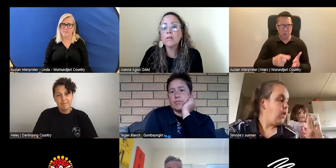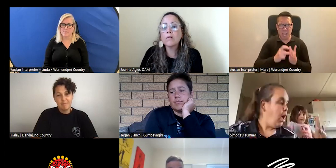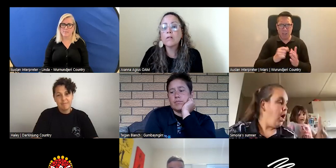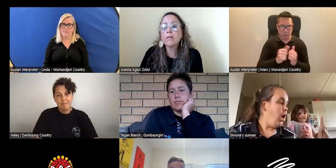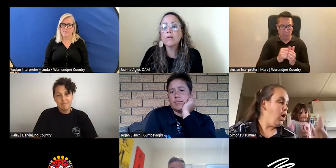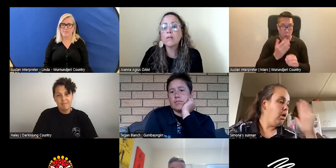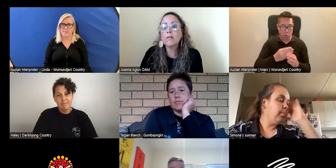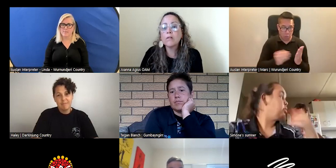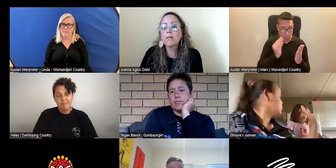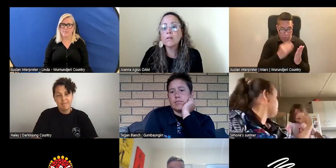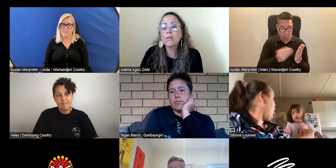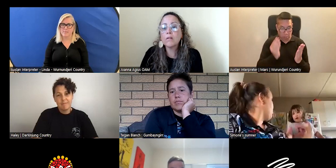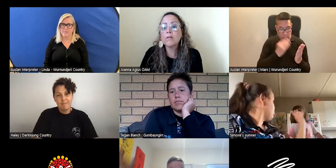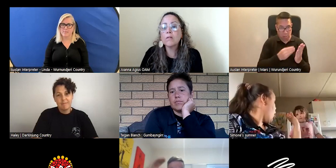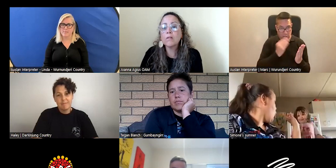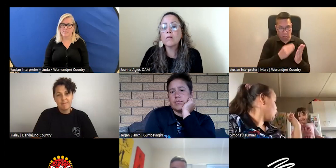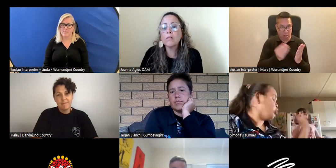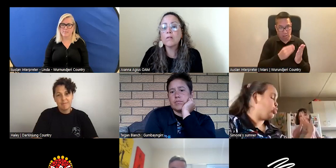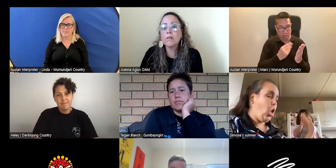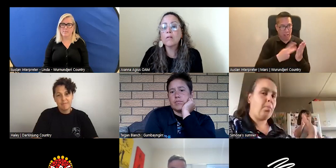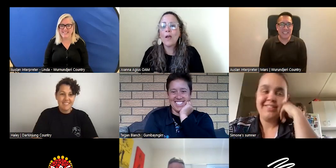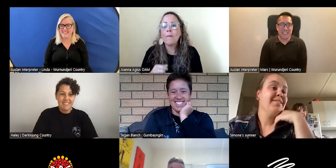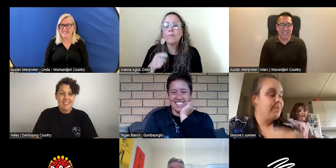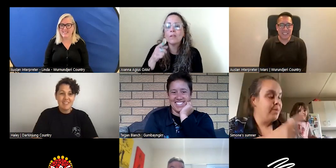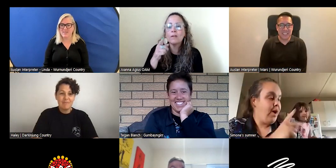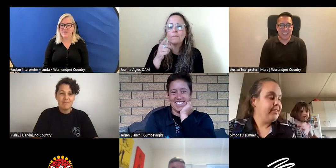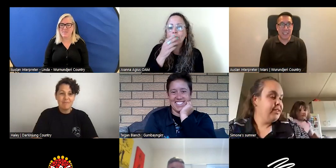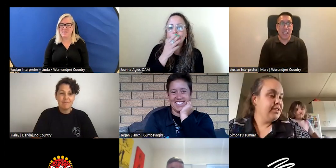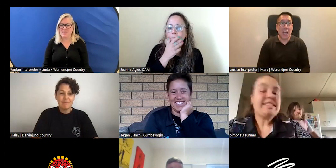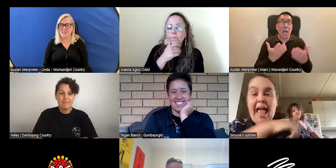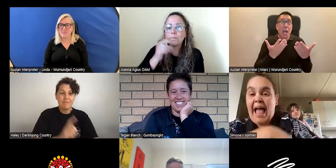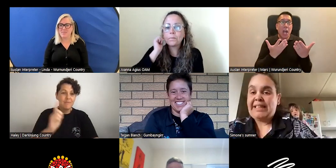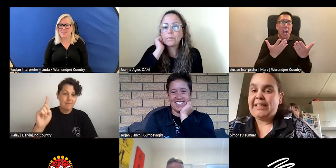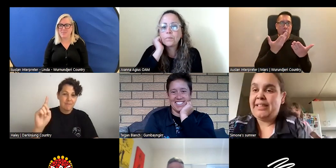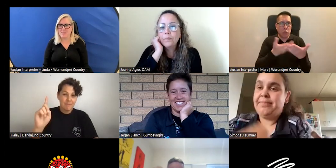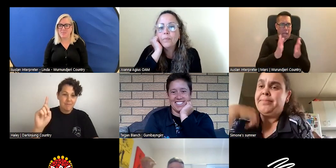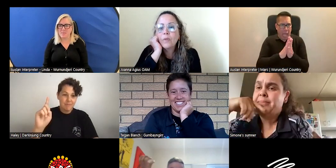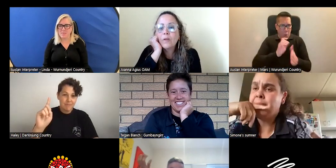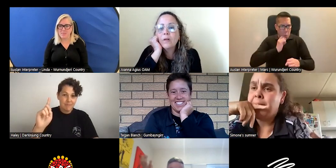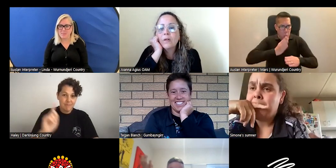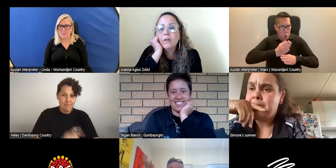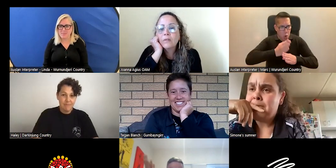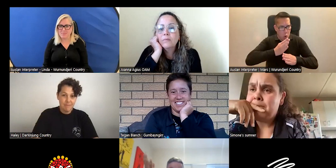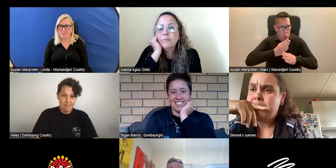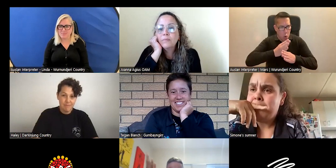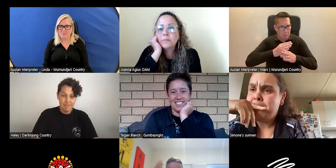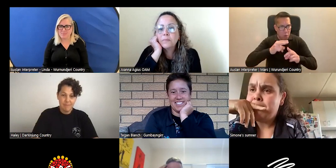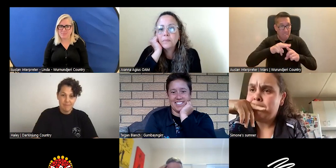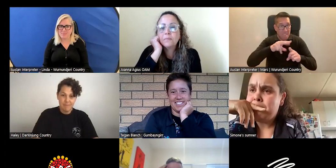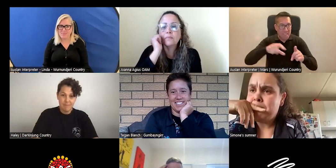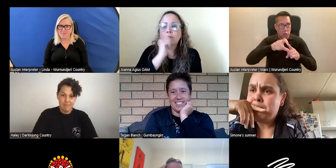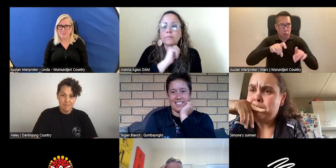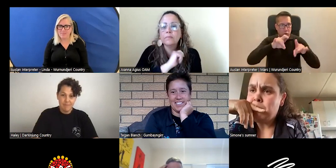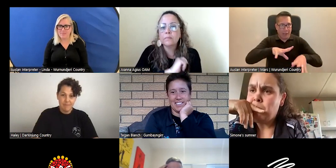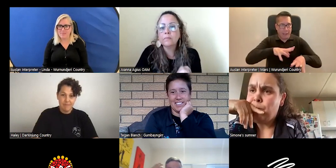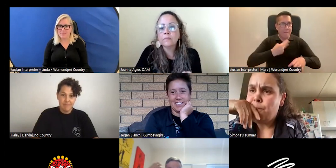fill out. By the time you fill it out, the program's finished. Yeah, so how that needs to work and shape up in the federal voice